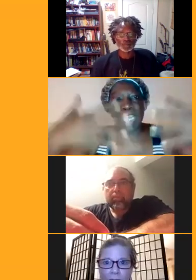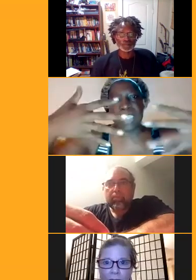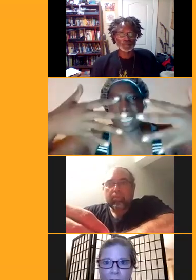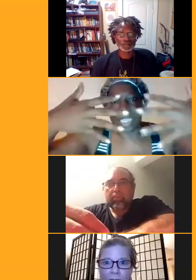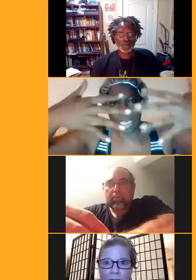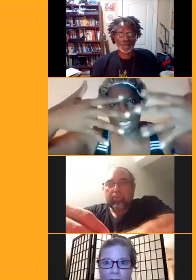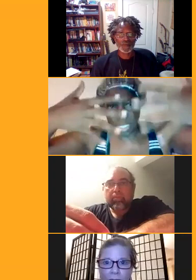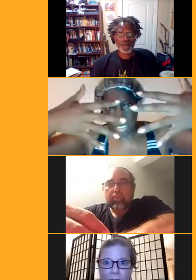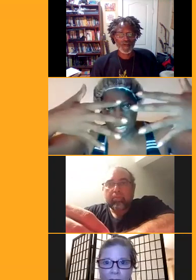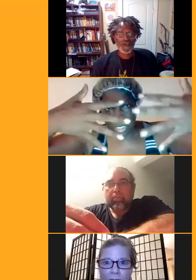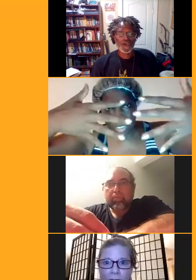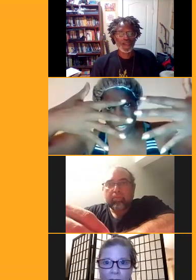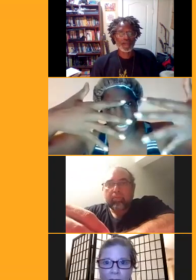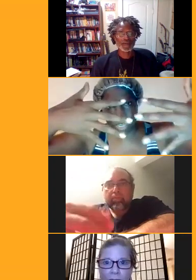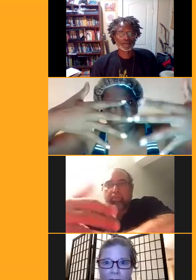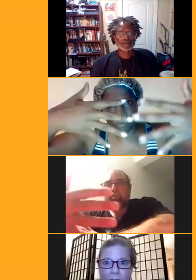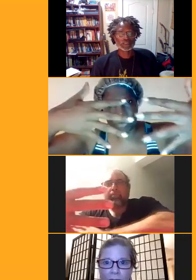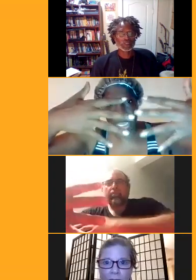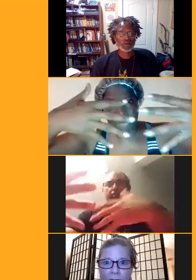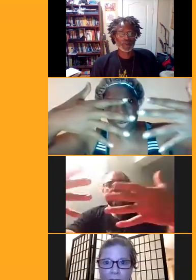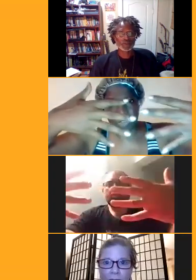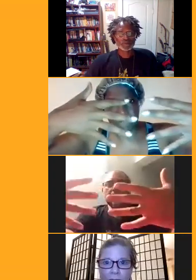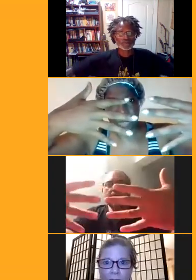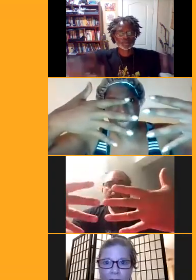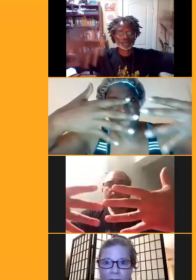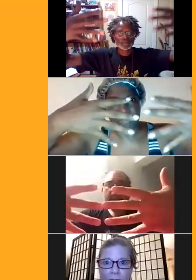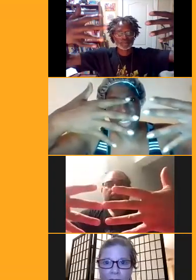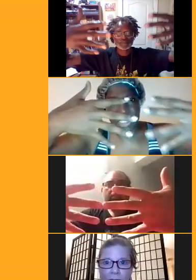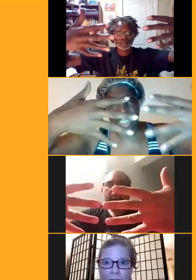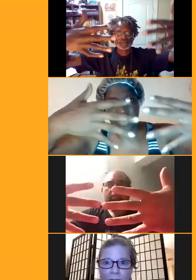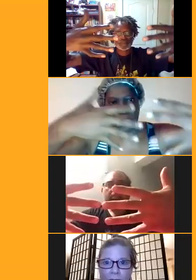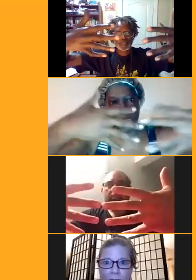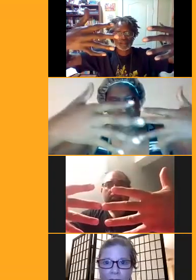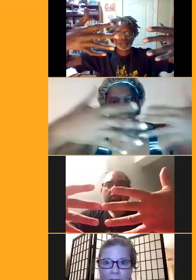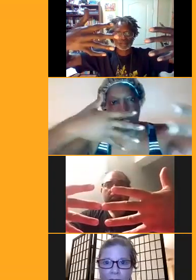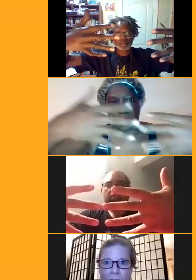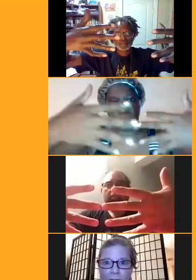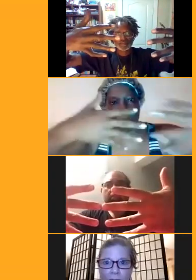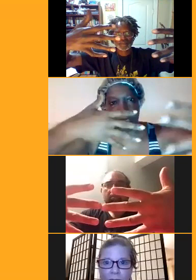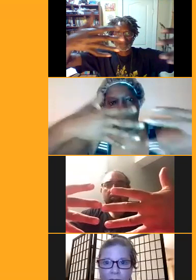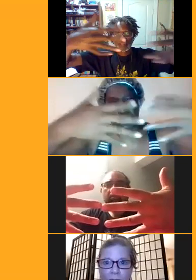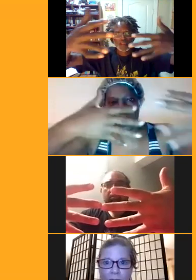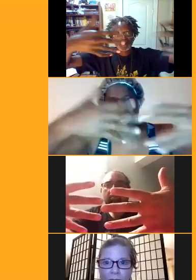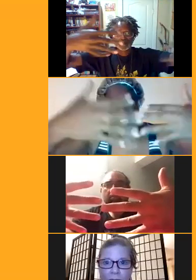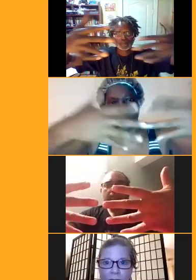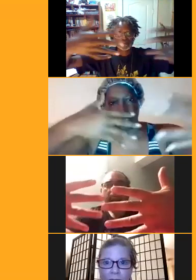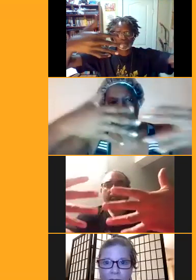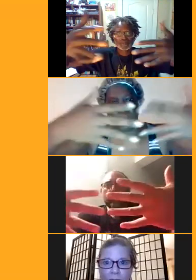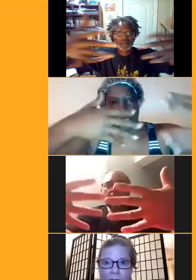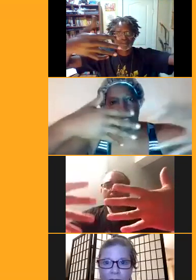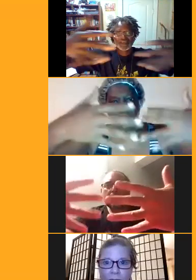Gray is like this. You take your both of your palms facing you, and you